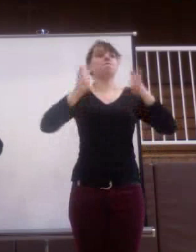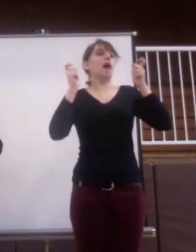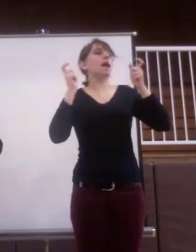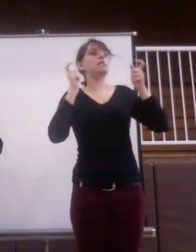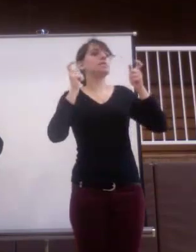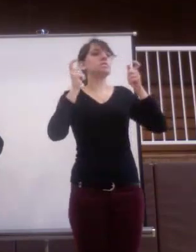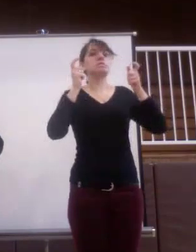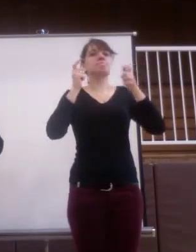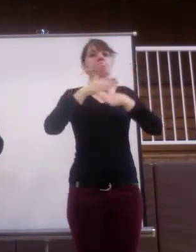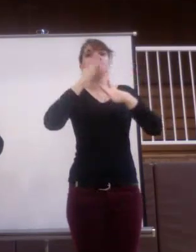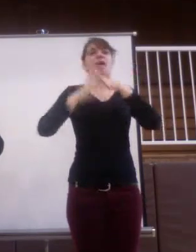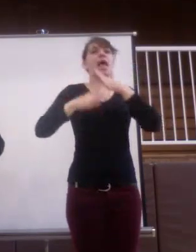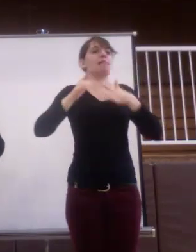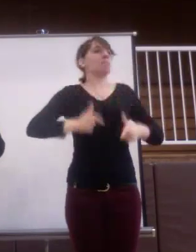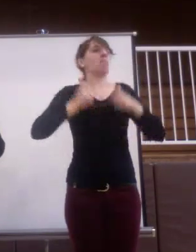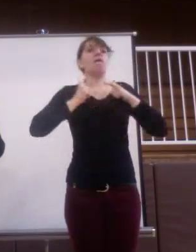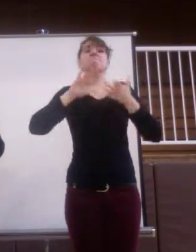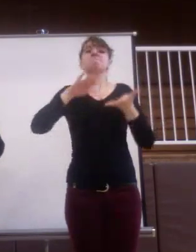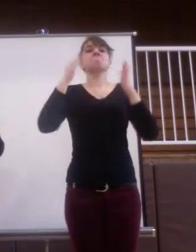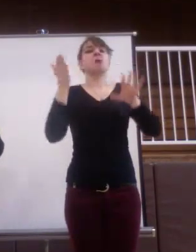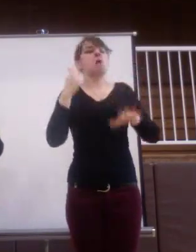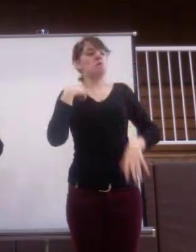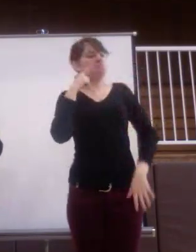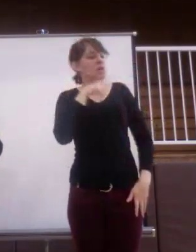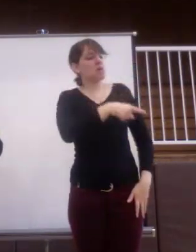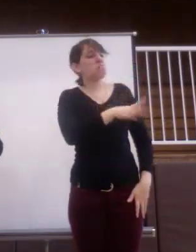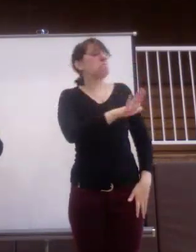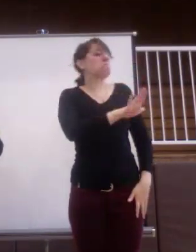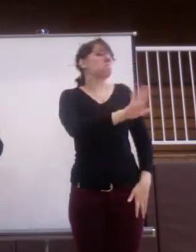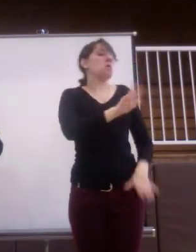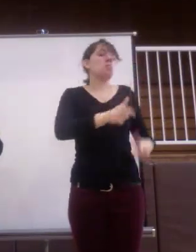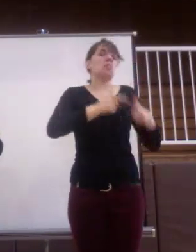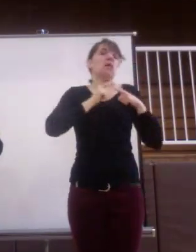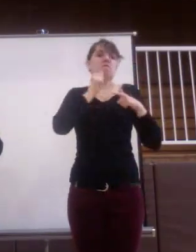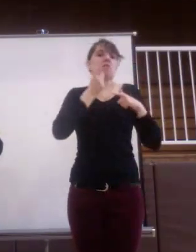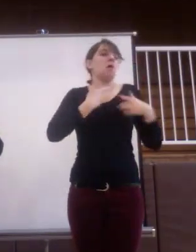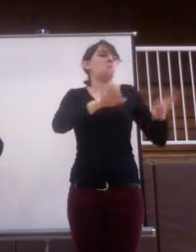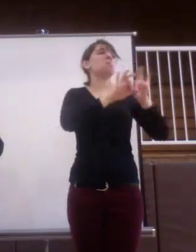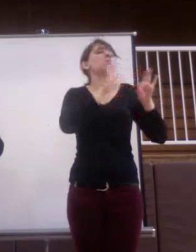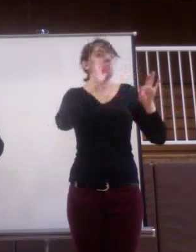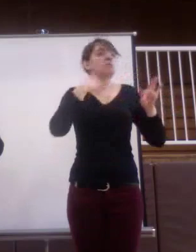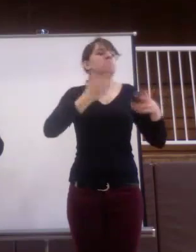life that has been determined to be of no value.